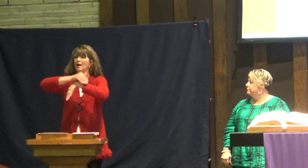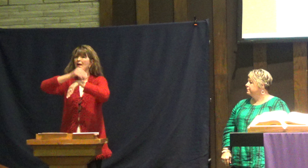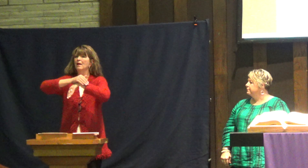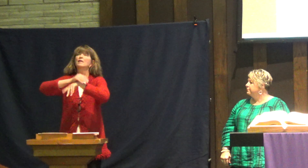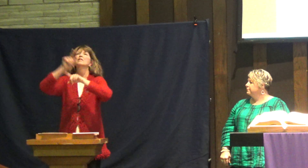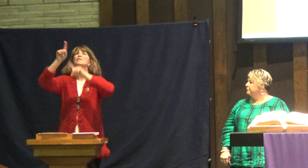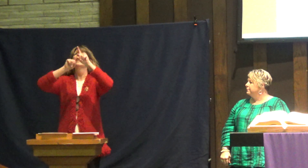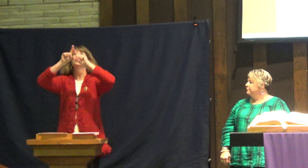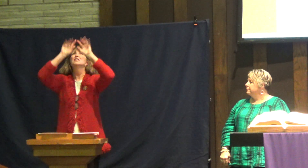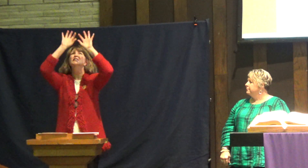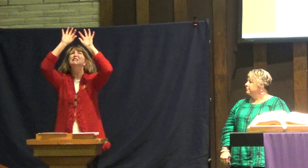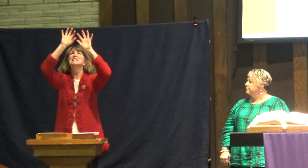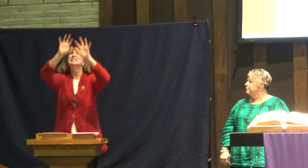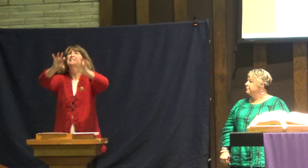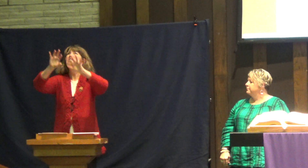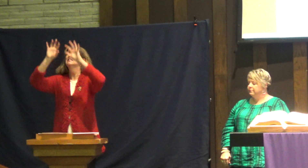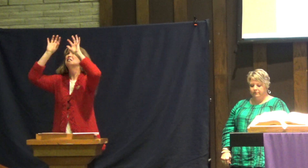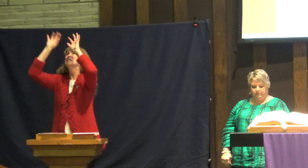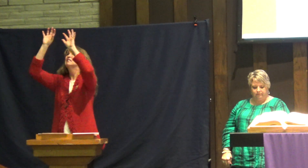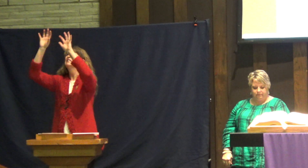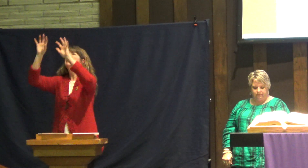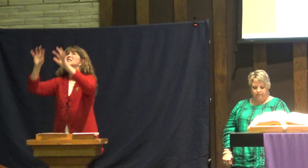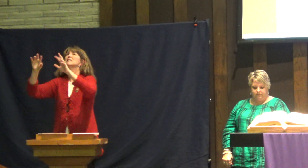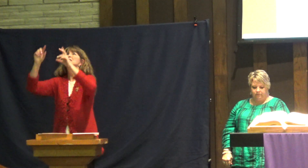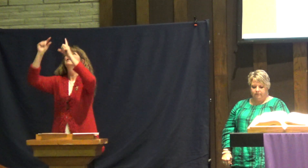During the starry night,